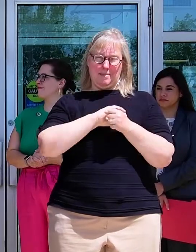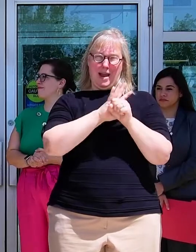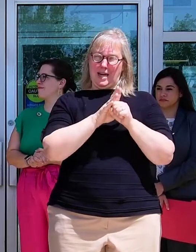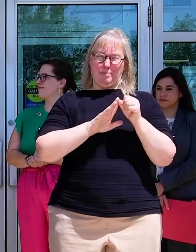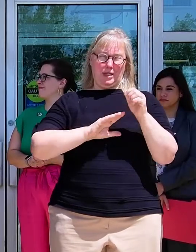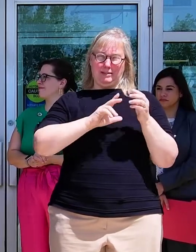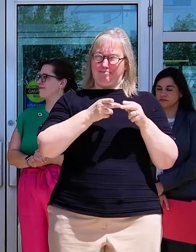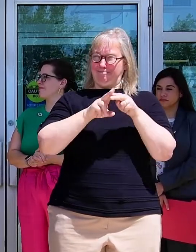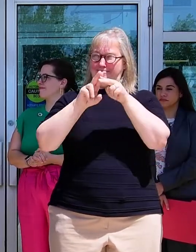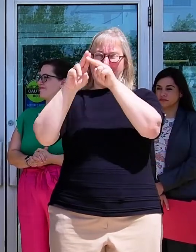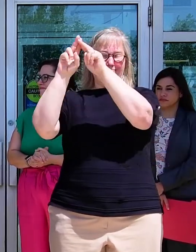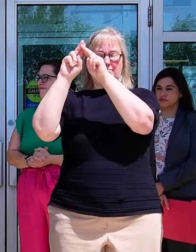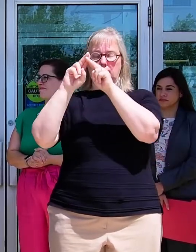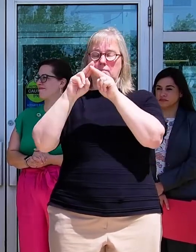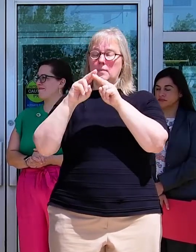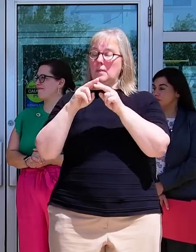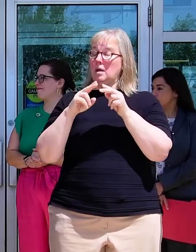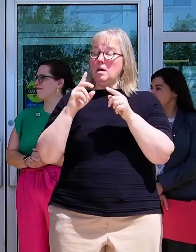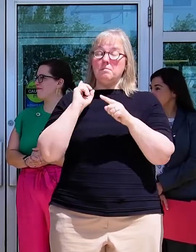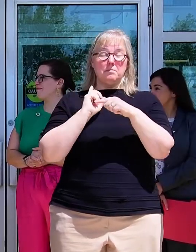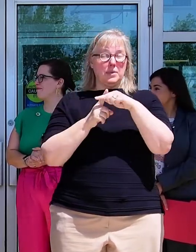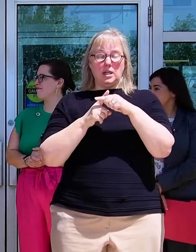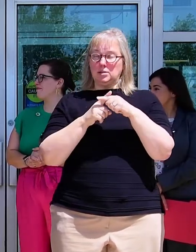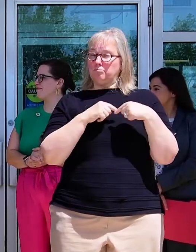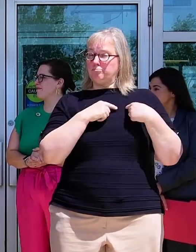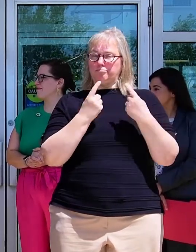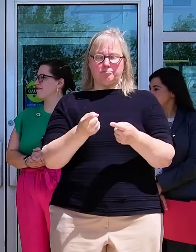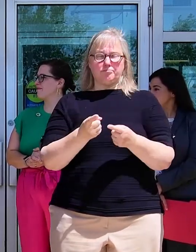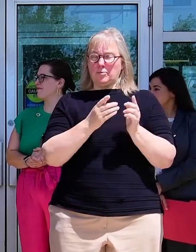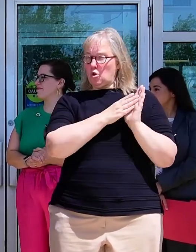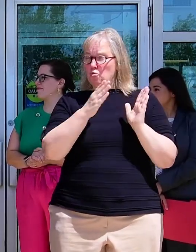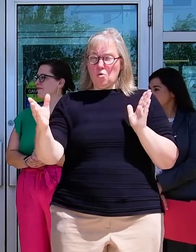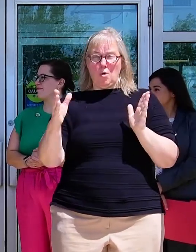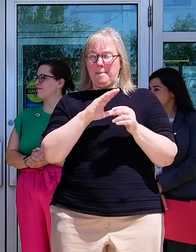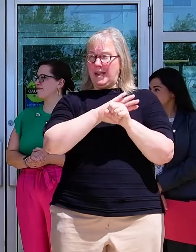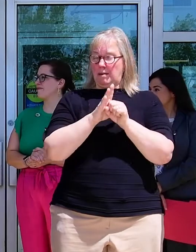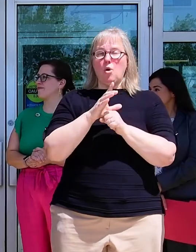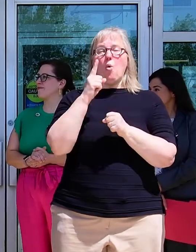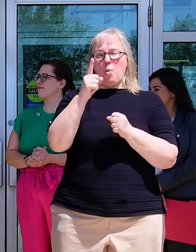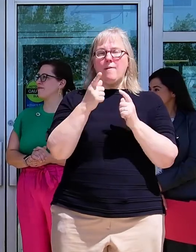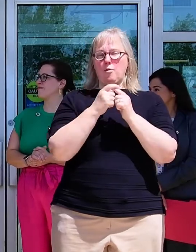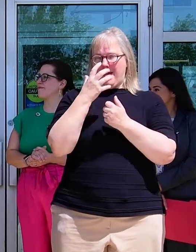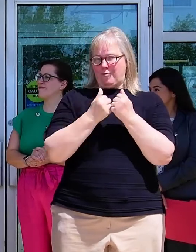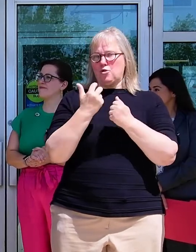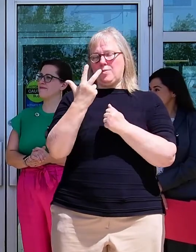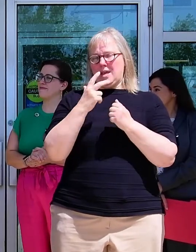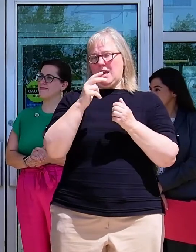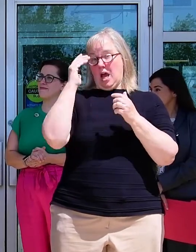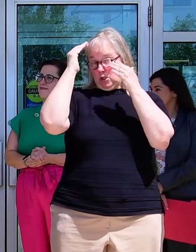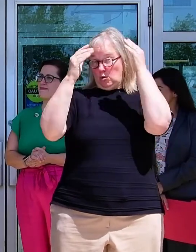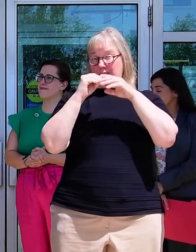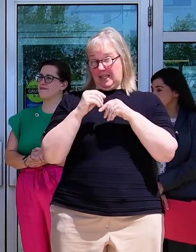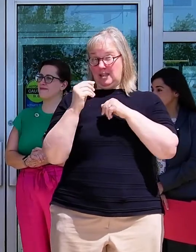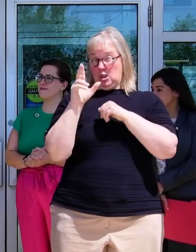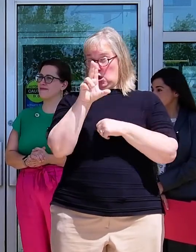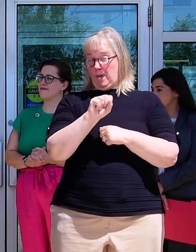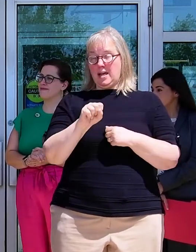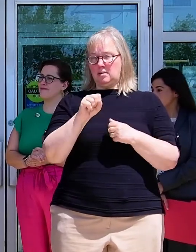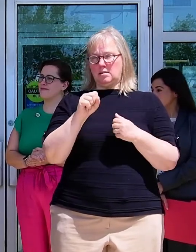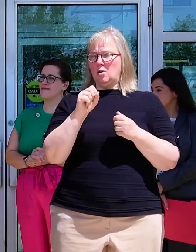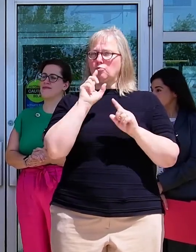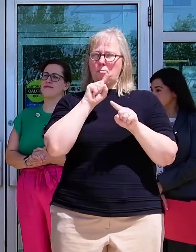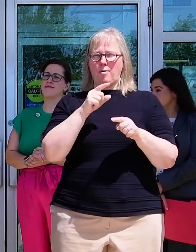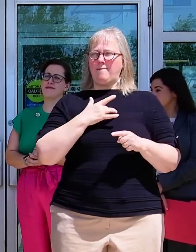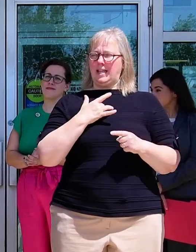In addition, throughout the pandemic, more than 1 out of 3 adults in our nation reported feeling anxious or